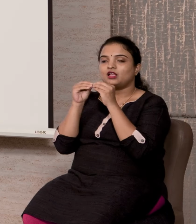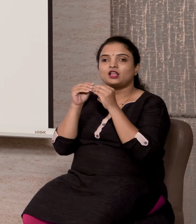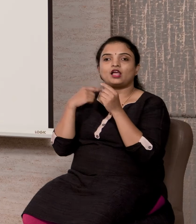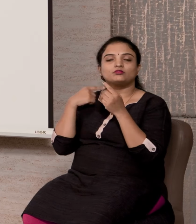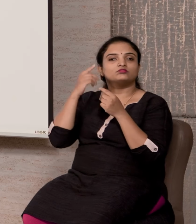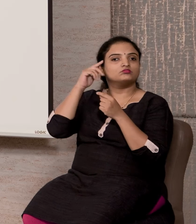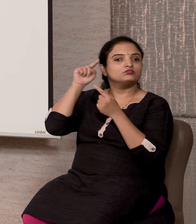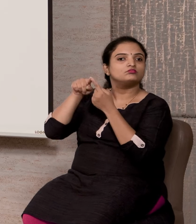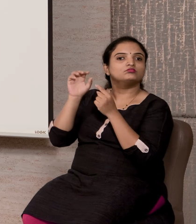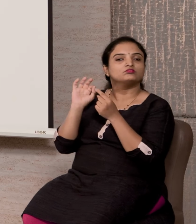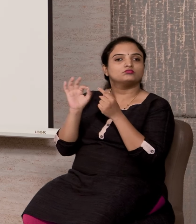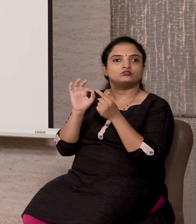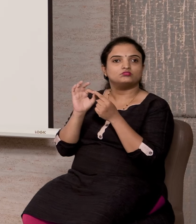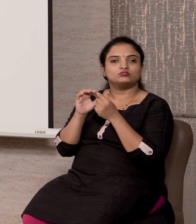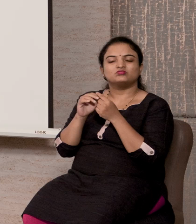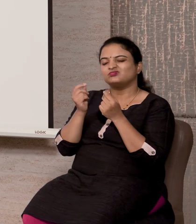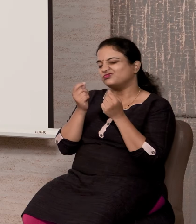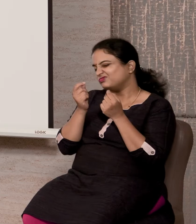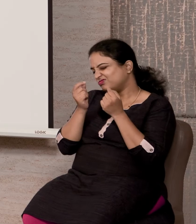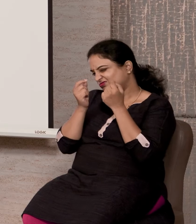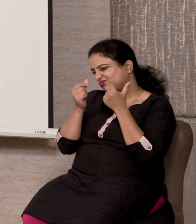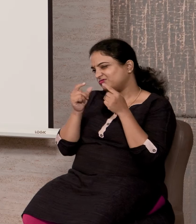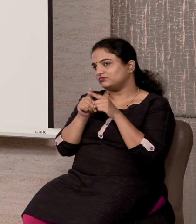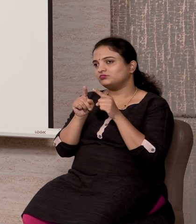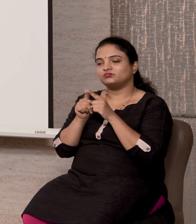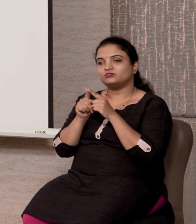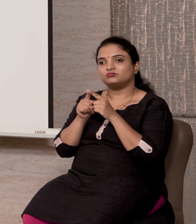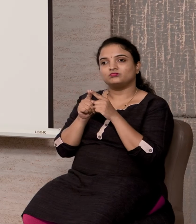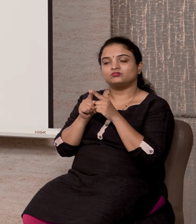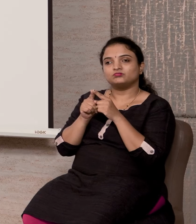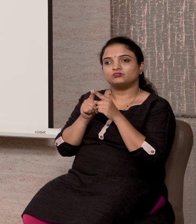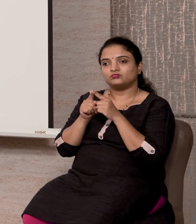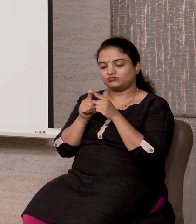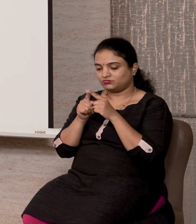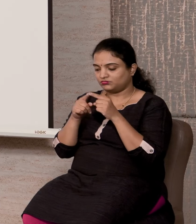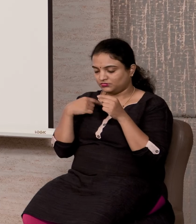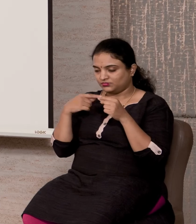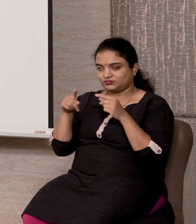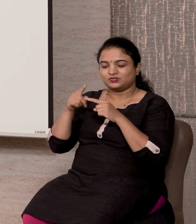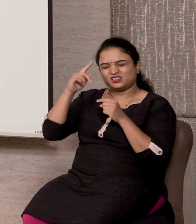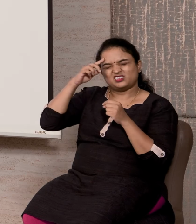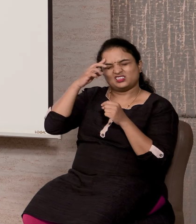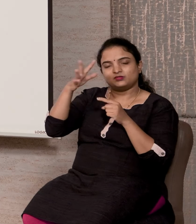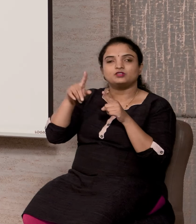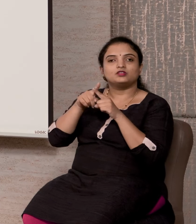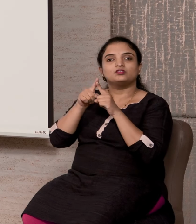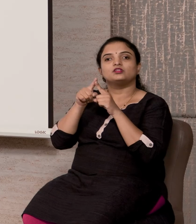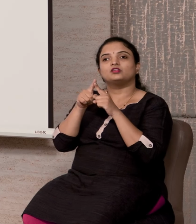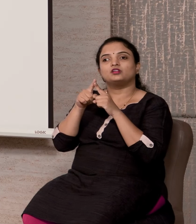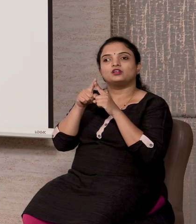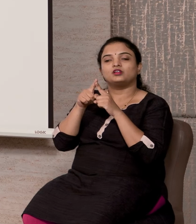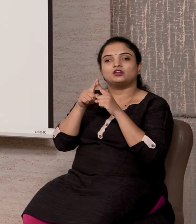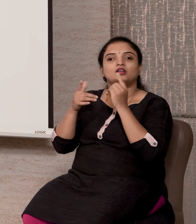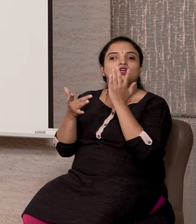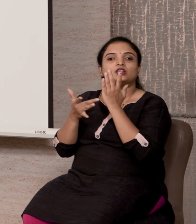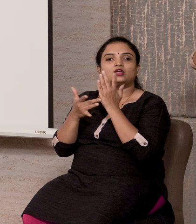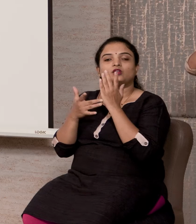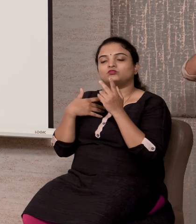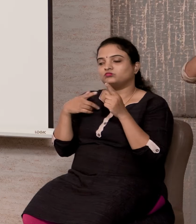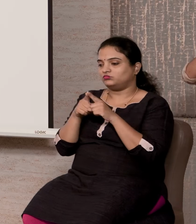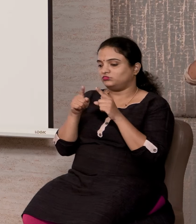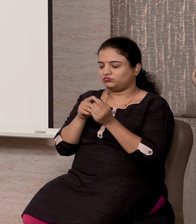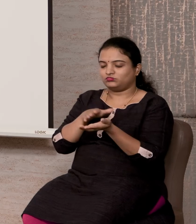group works on. Just undergraduates, 20-year-olds, we just mentor them. So we are creating smart devices as small as maybe just put Braille